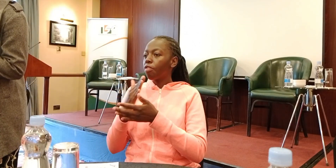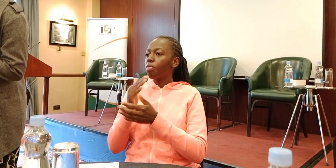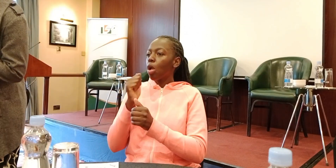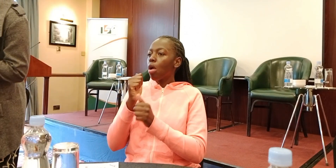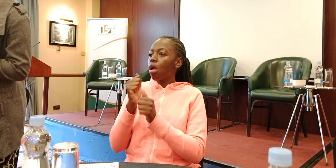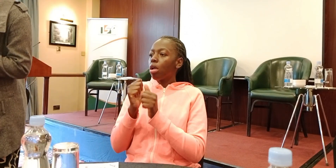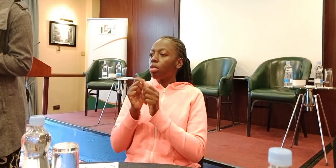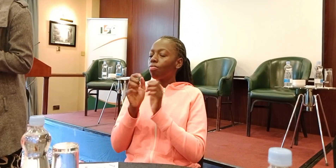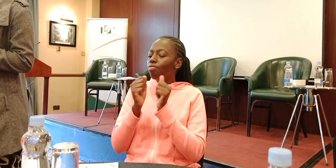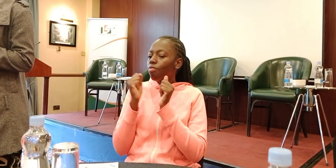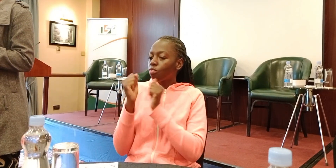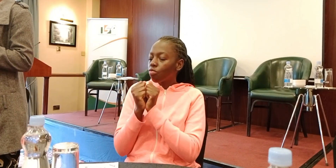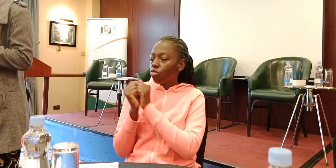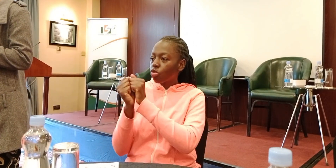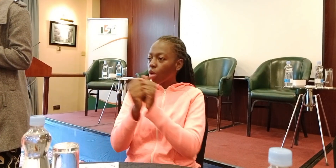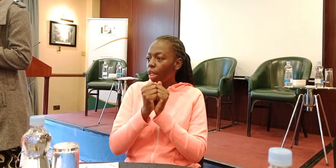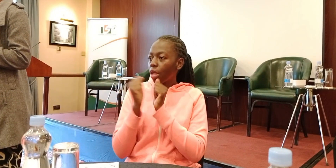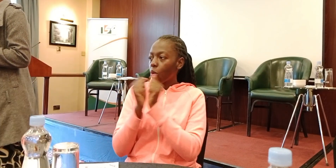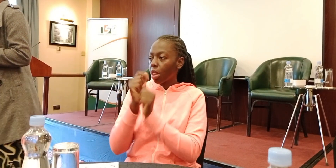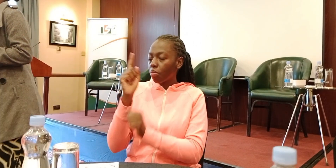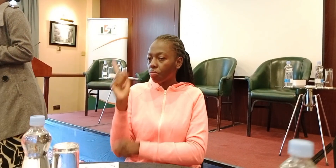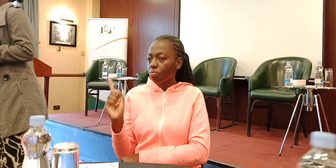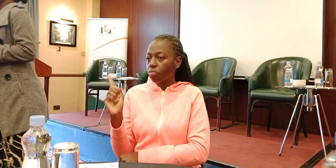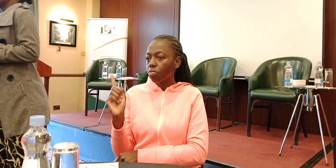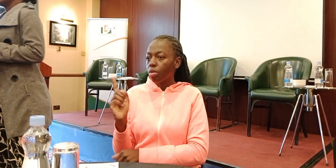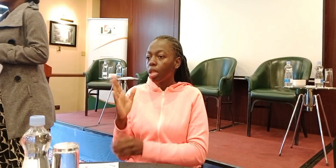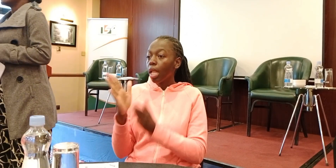us and are still here on this day.